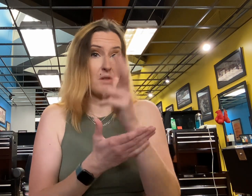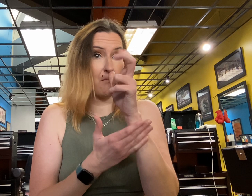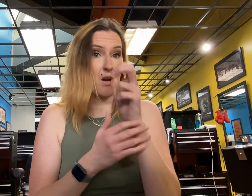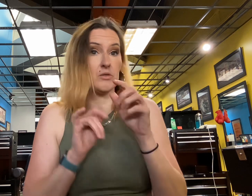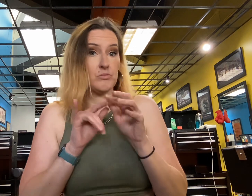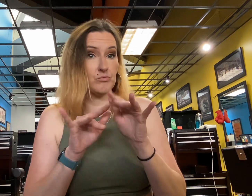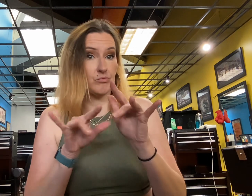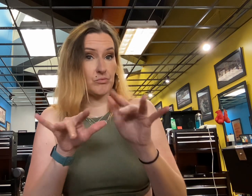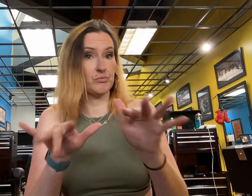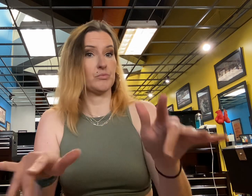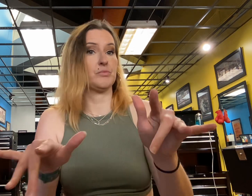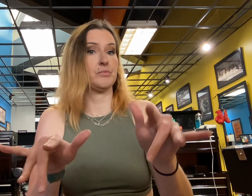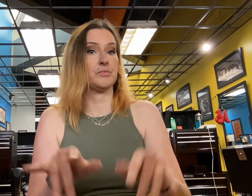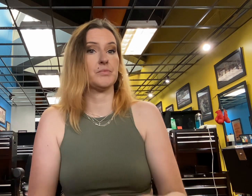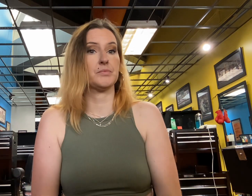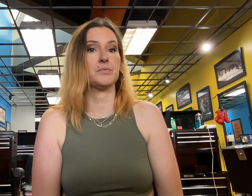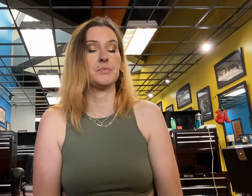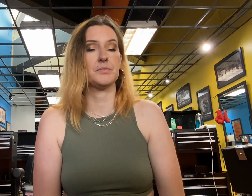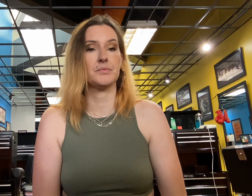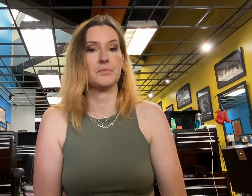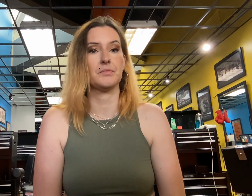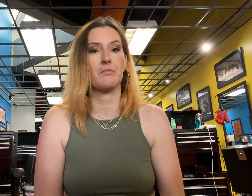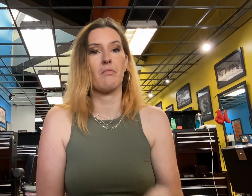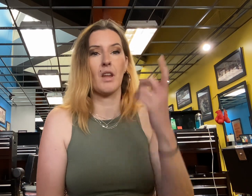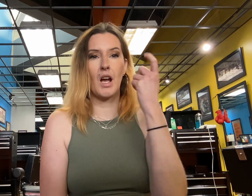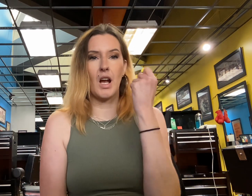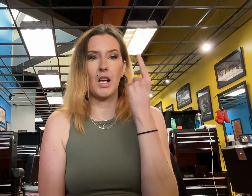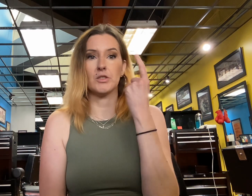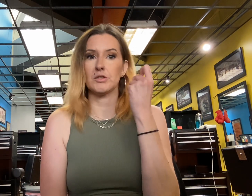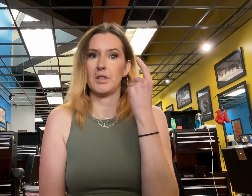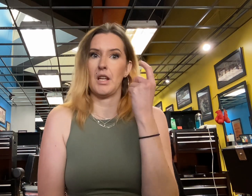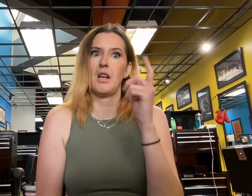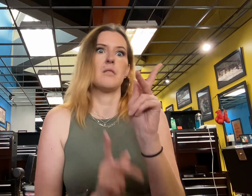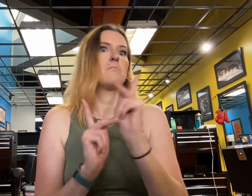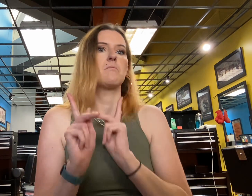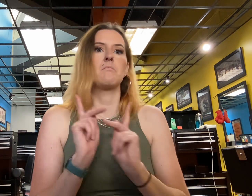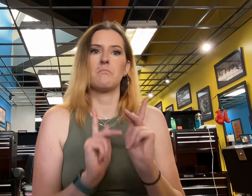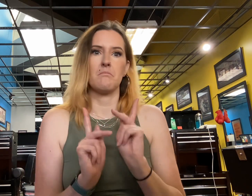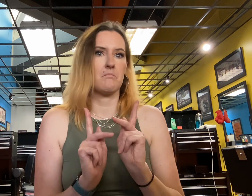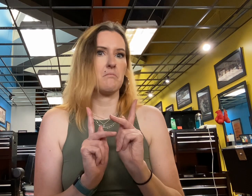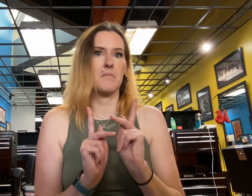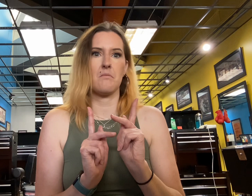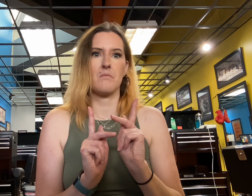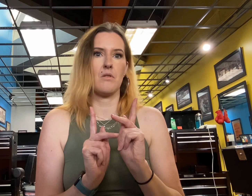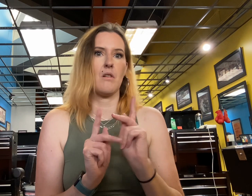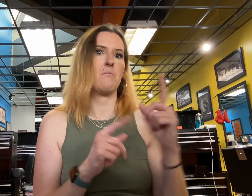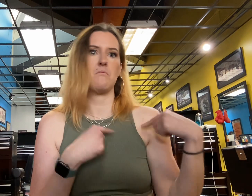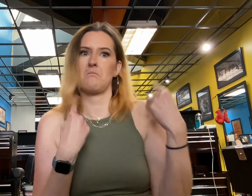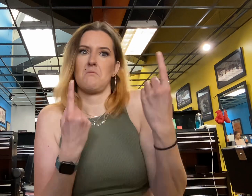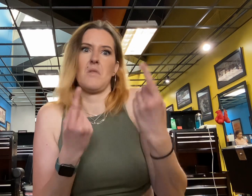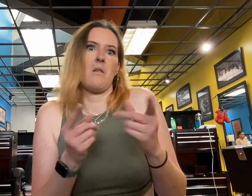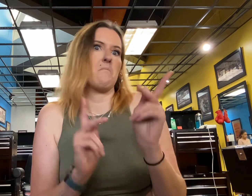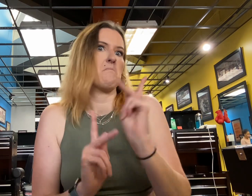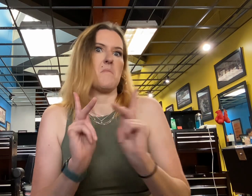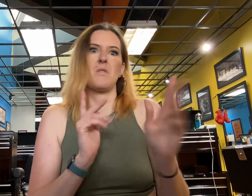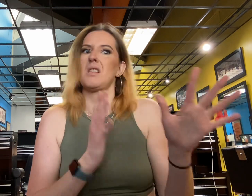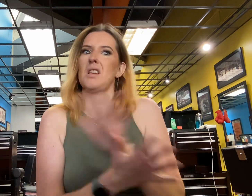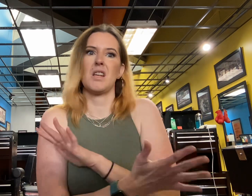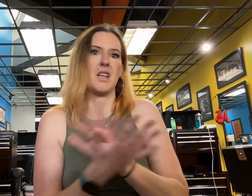Even before spotted lanternflies came to the US, damage humans have done to native ecosystems set the stage for them to thrive. One example of